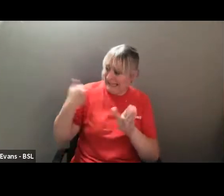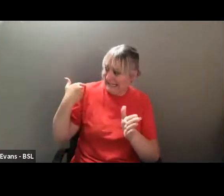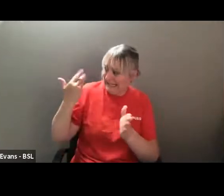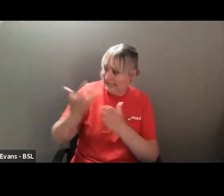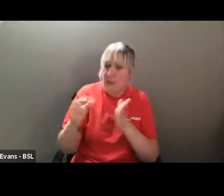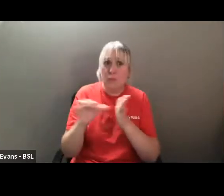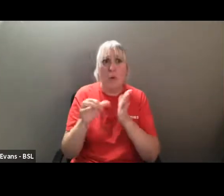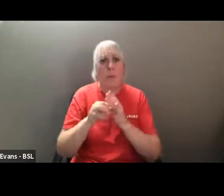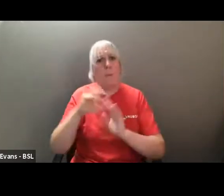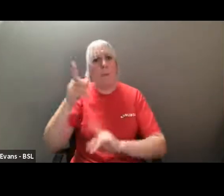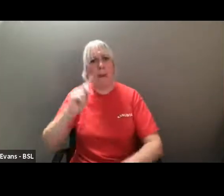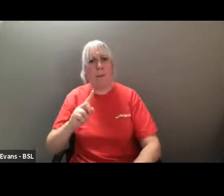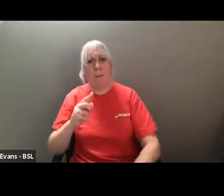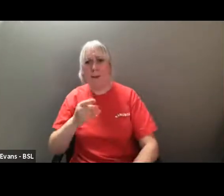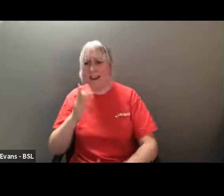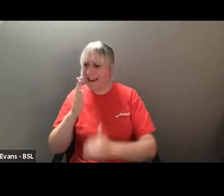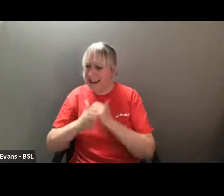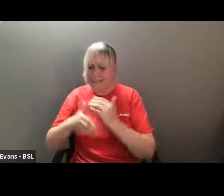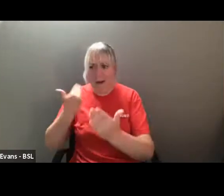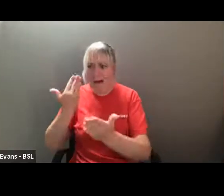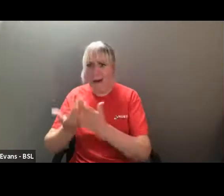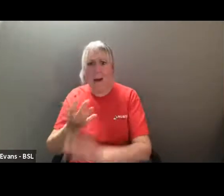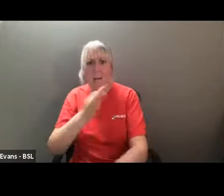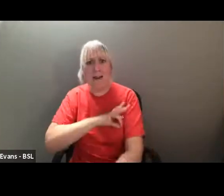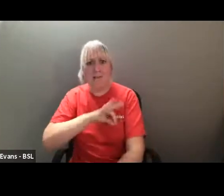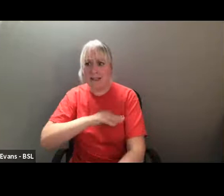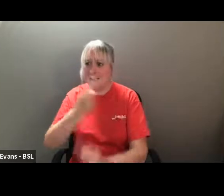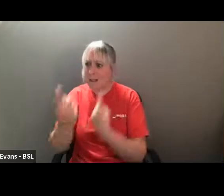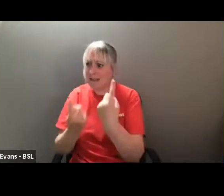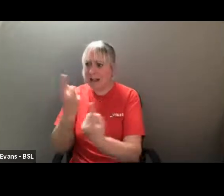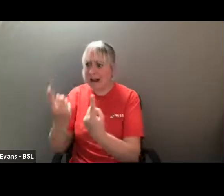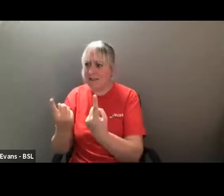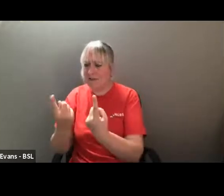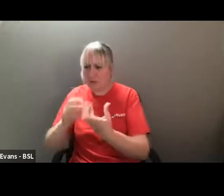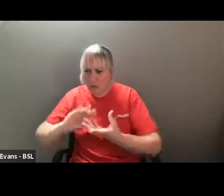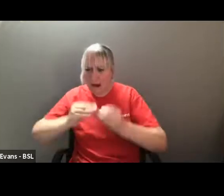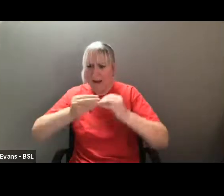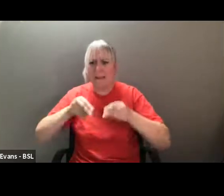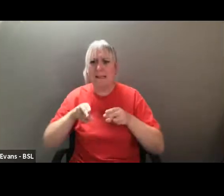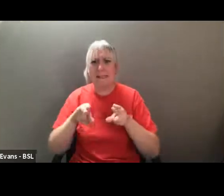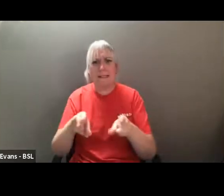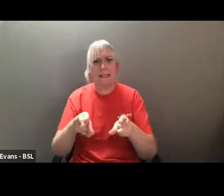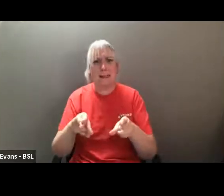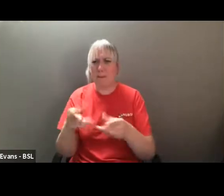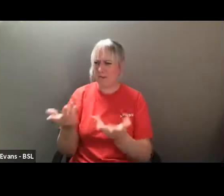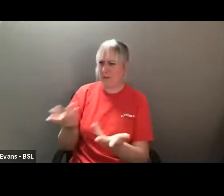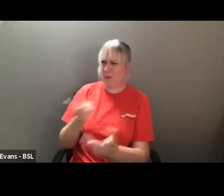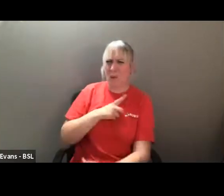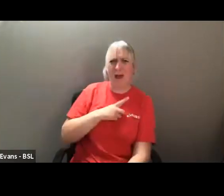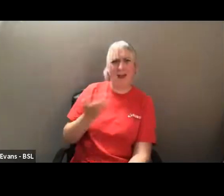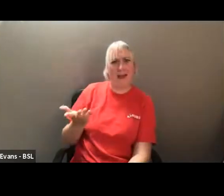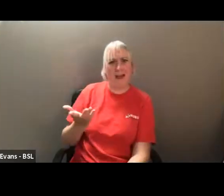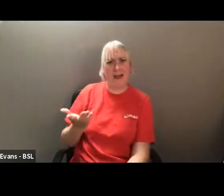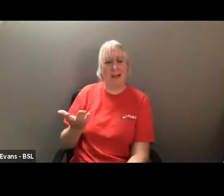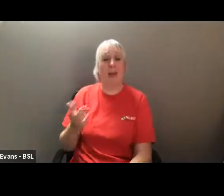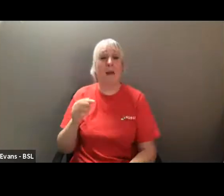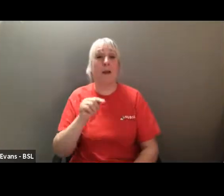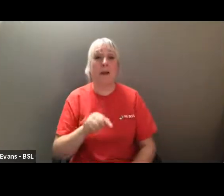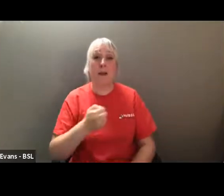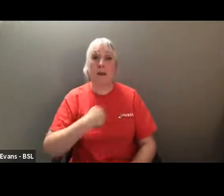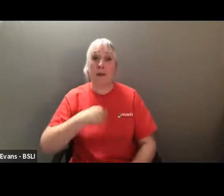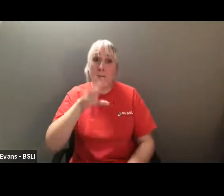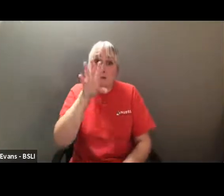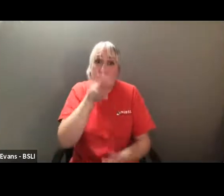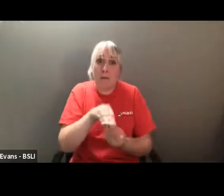benefits designing systems they will never have to use. So to conclude, why take a gamble on something that doesn't have